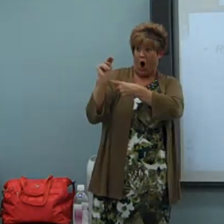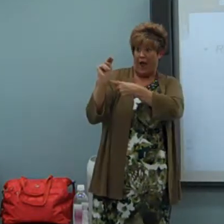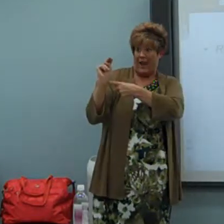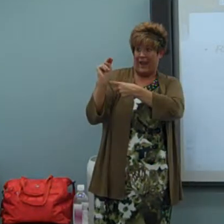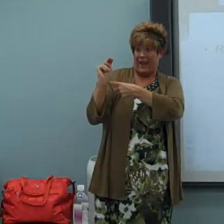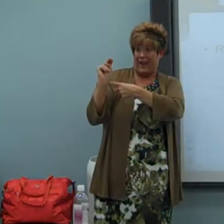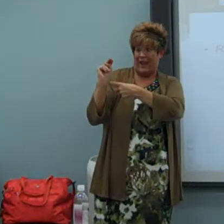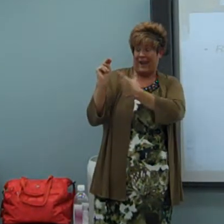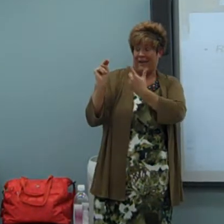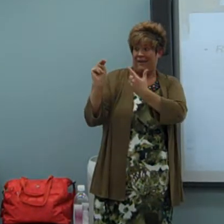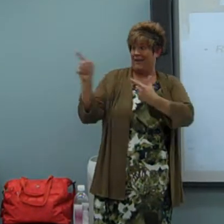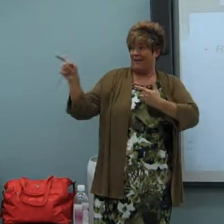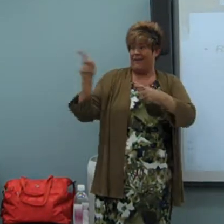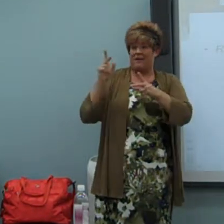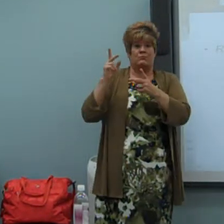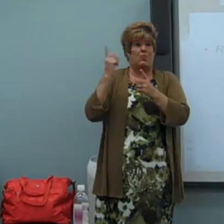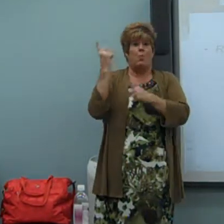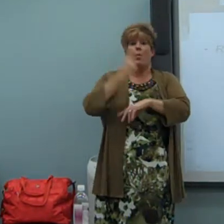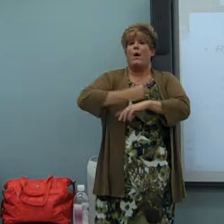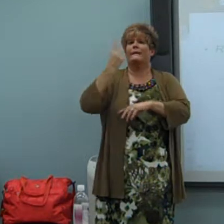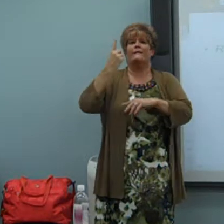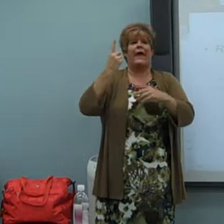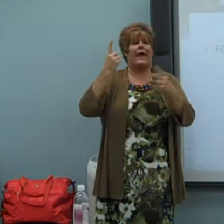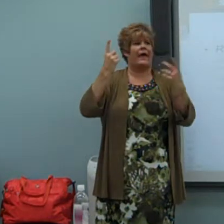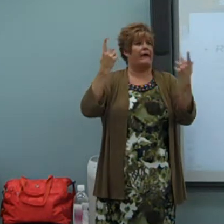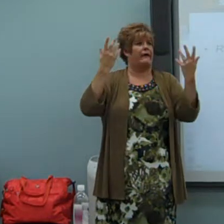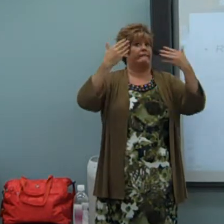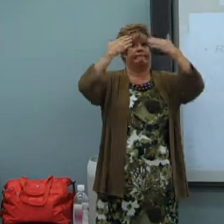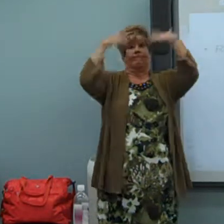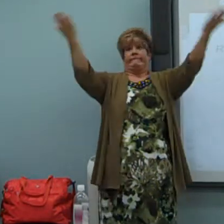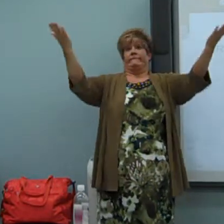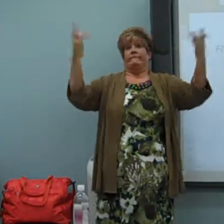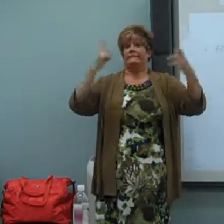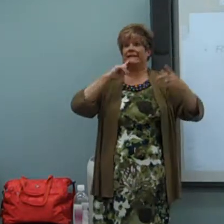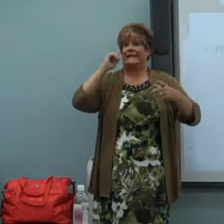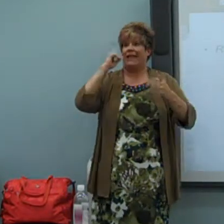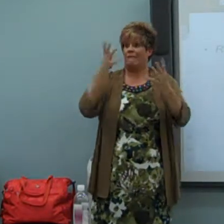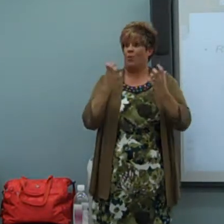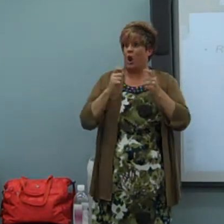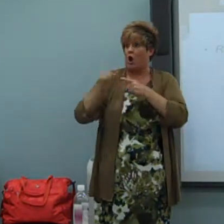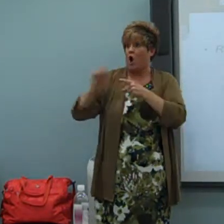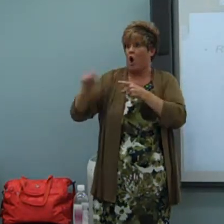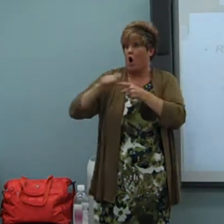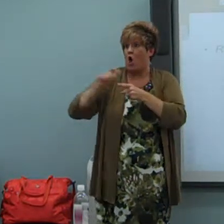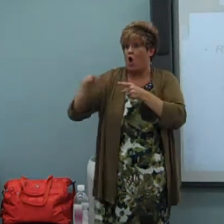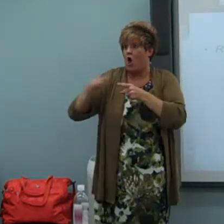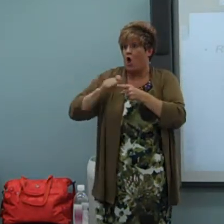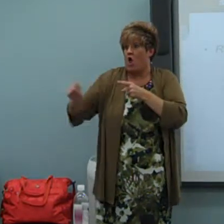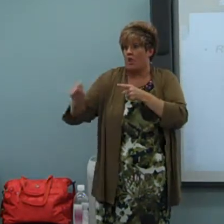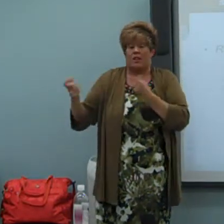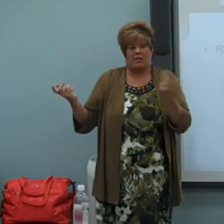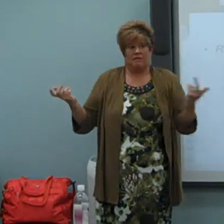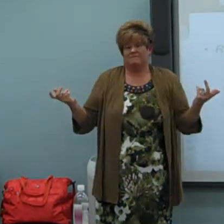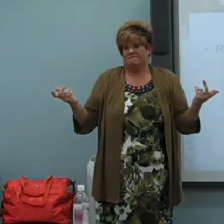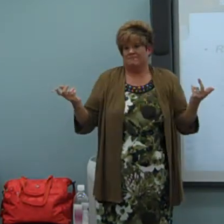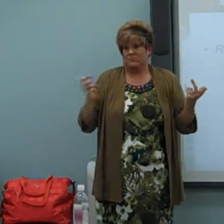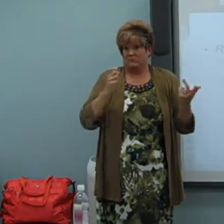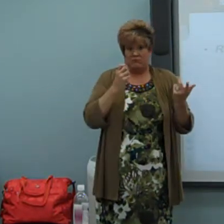these interpreters, and they are on, one day, I don't know, a deaf calls a